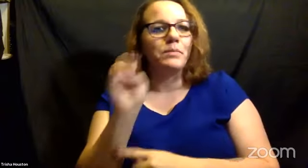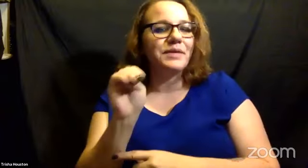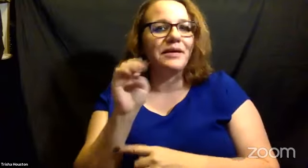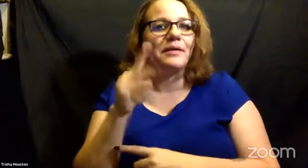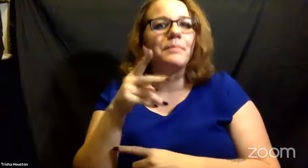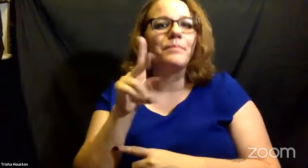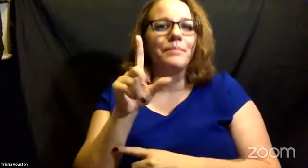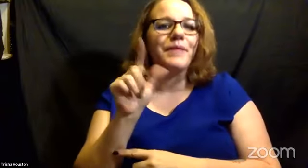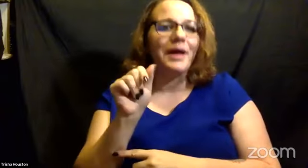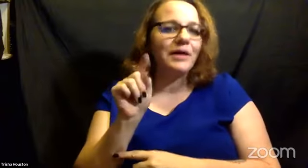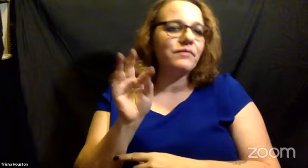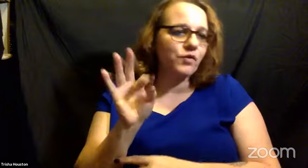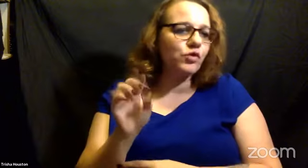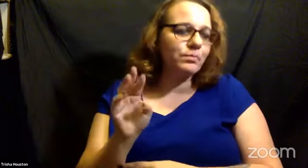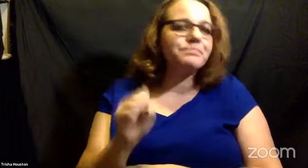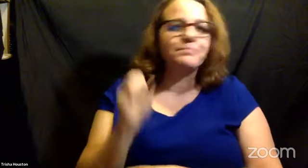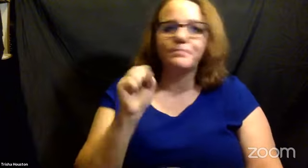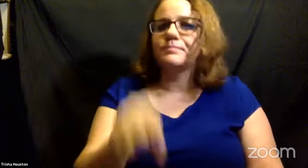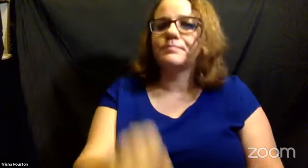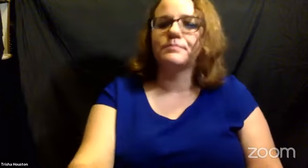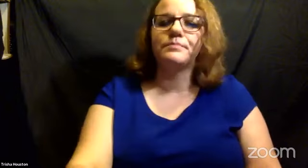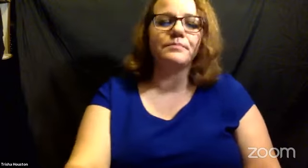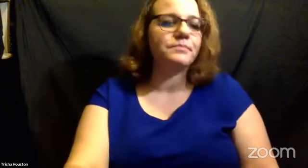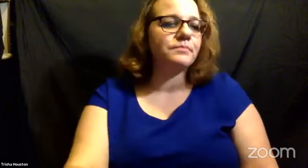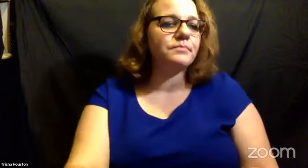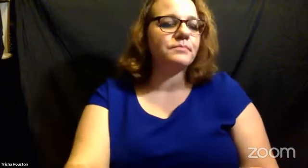all other social media platforms that we have.